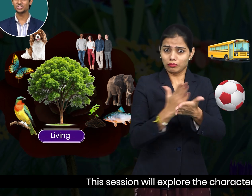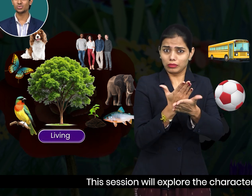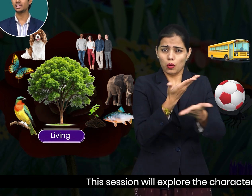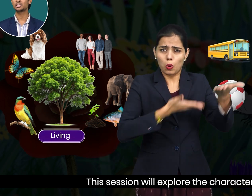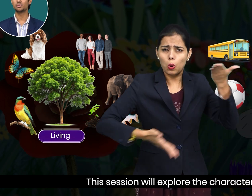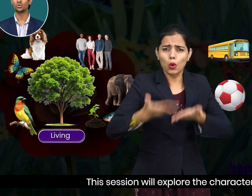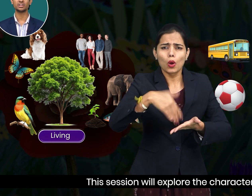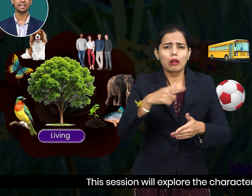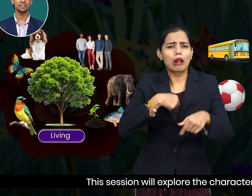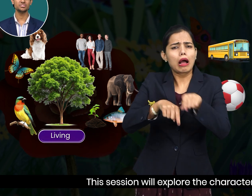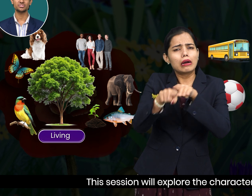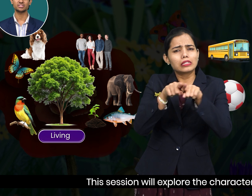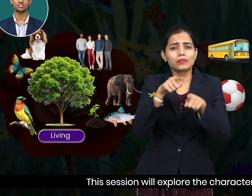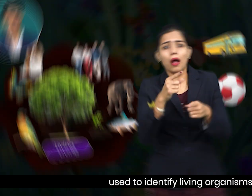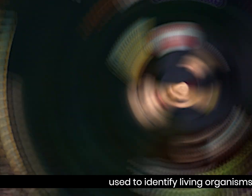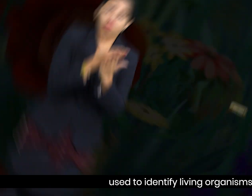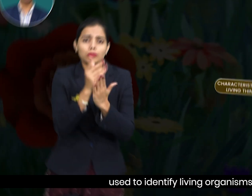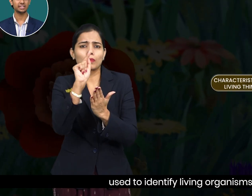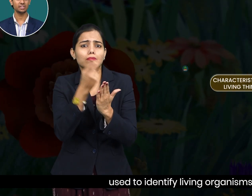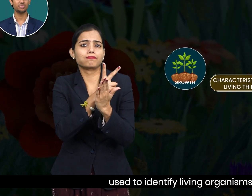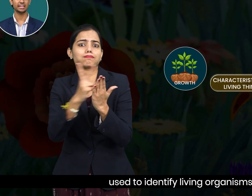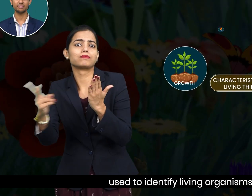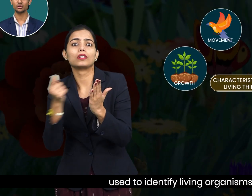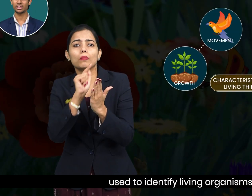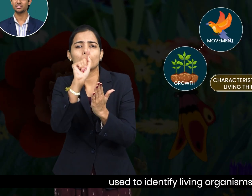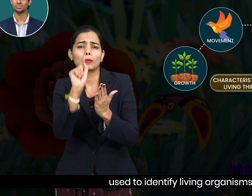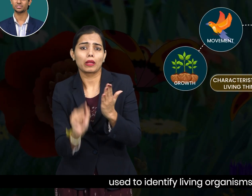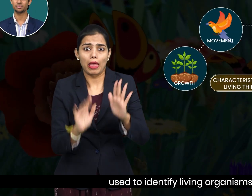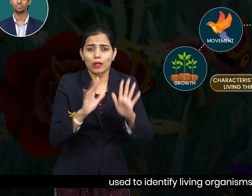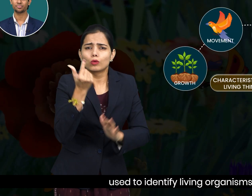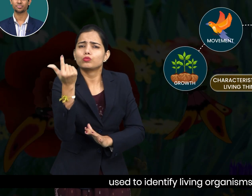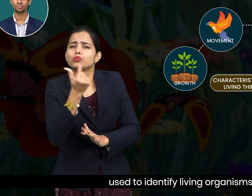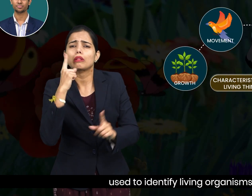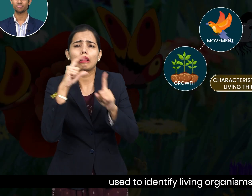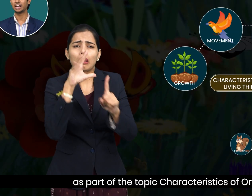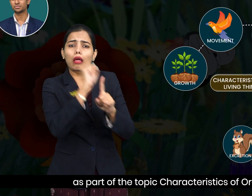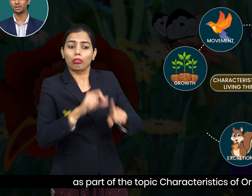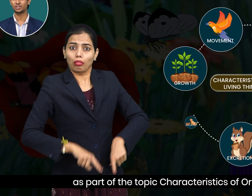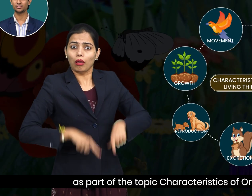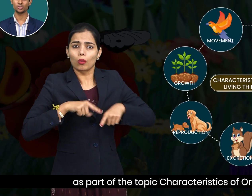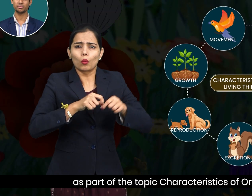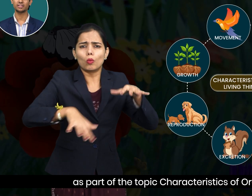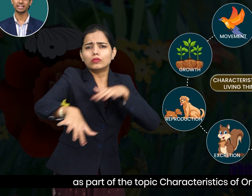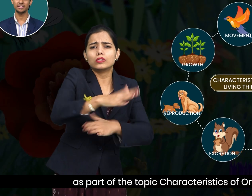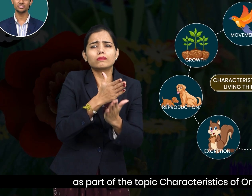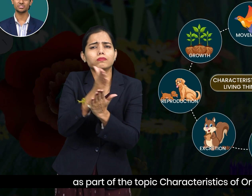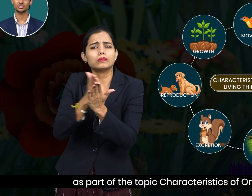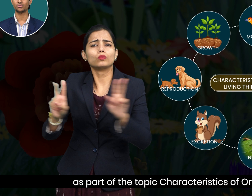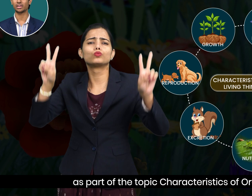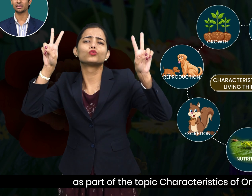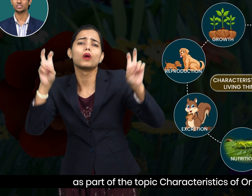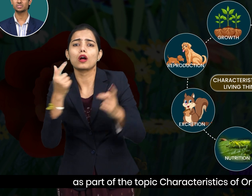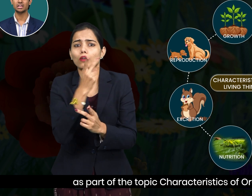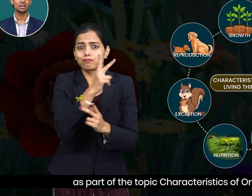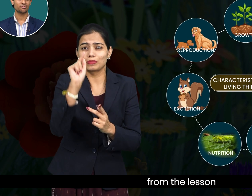This session will explore the characteristics used to identify living organisms. As part of the topic Characteristics